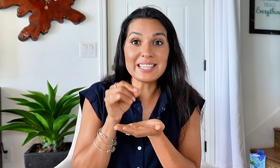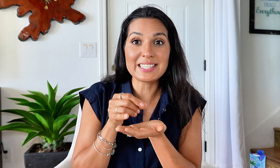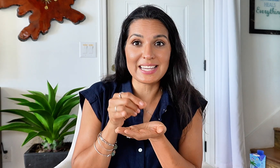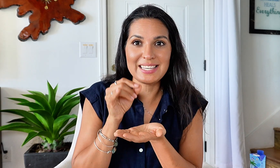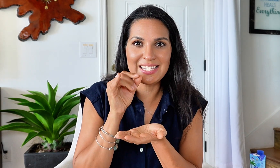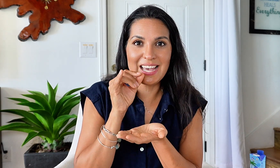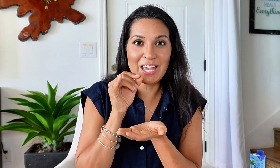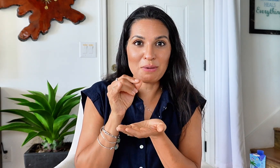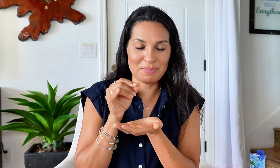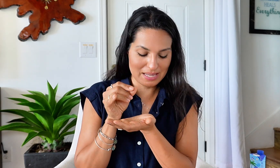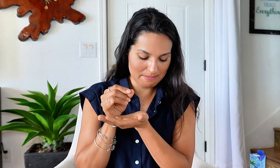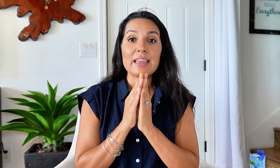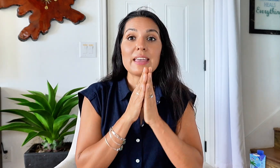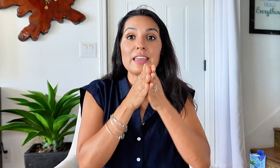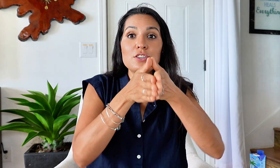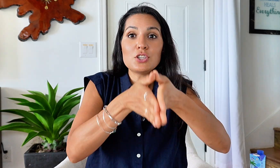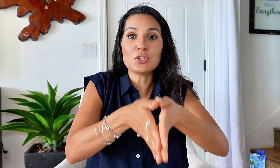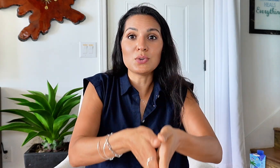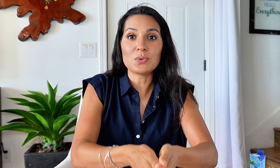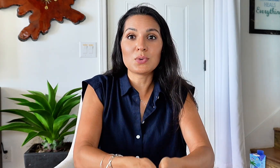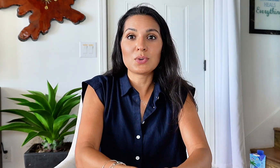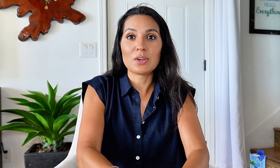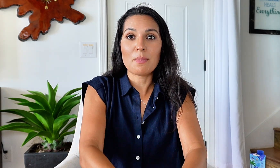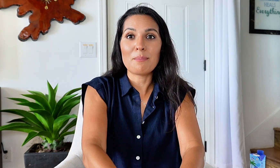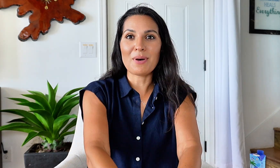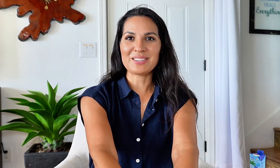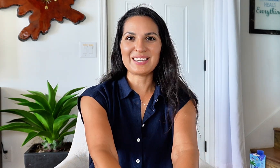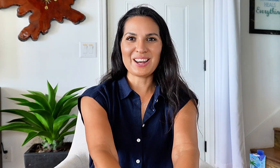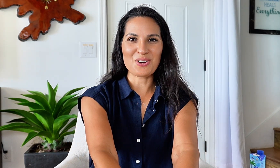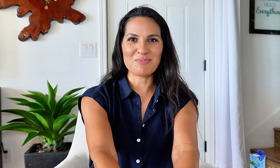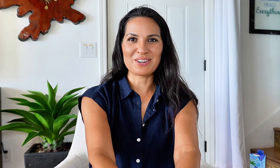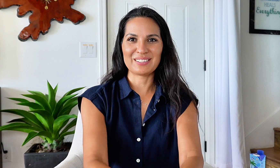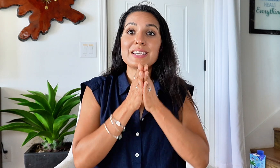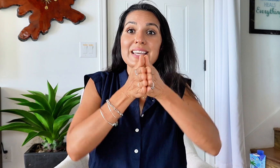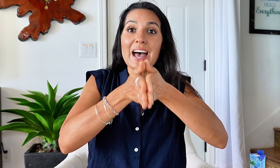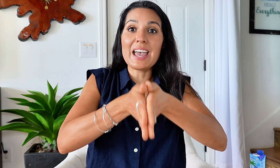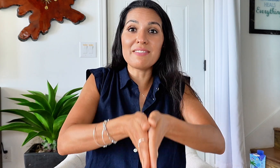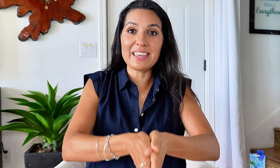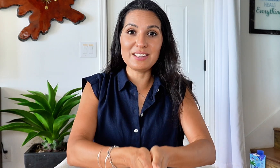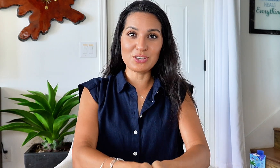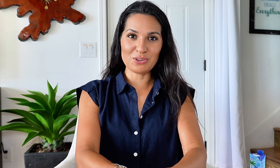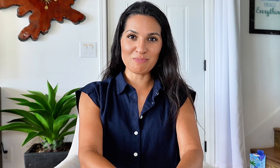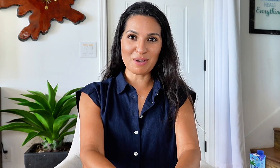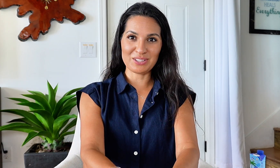East India Company into Boston Harbor. We're gonna dive into Boston